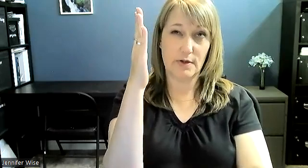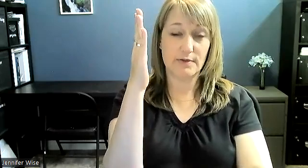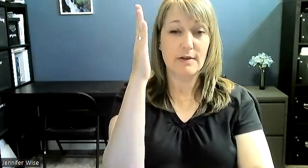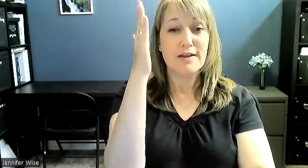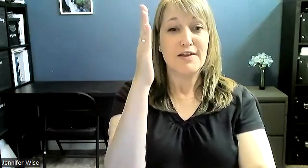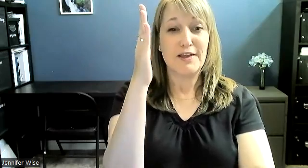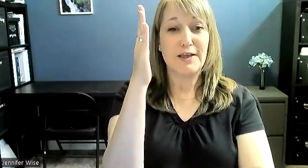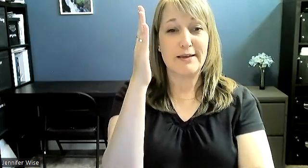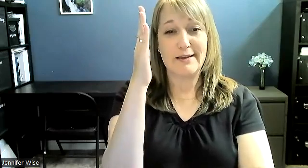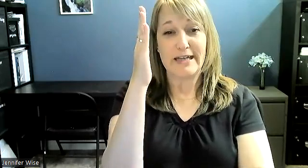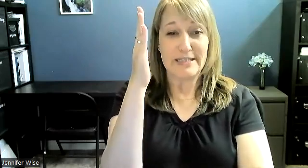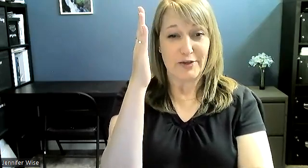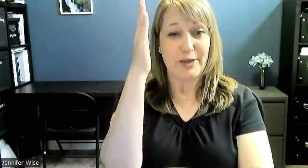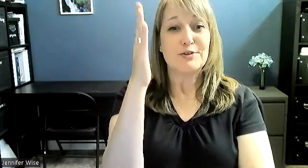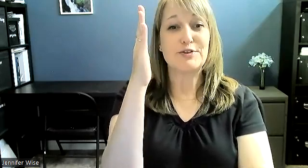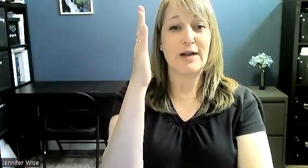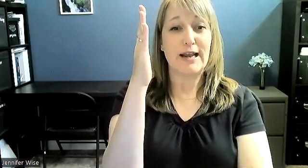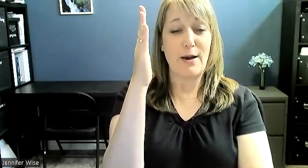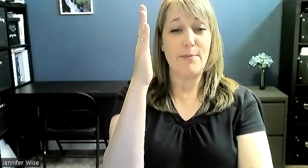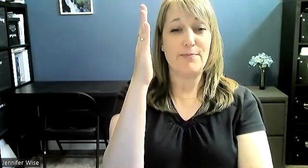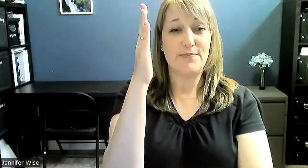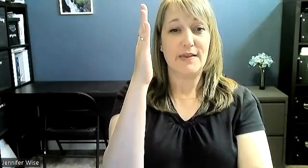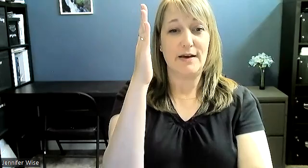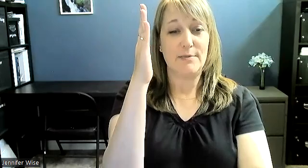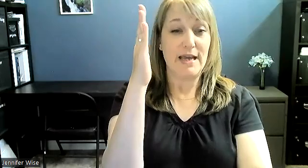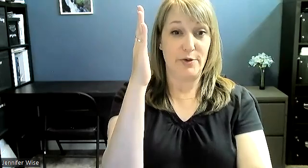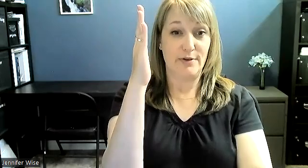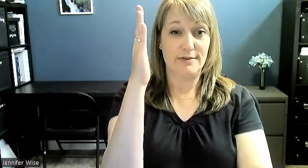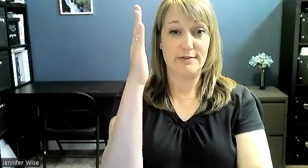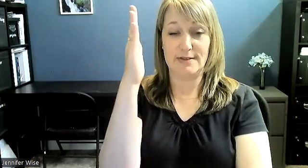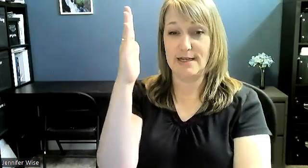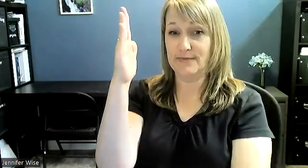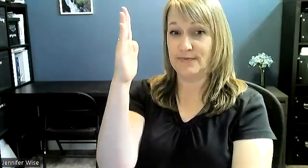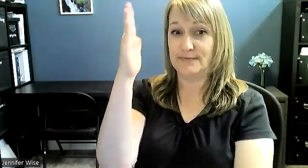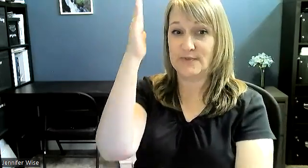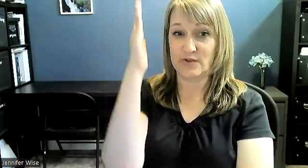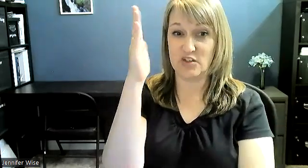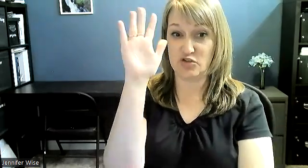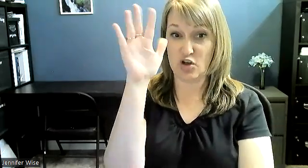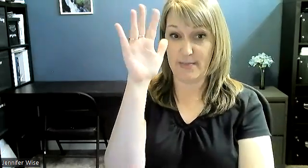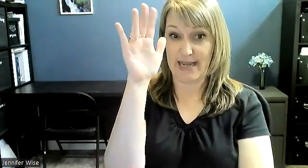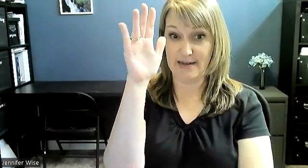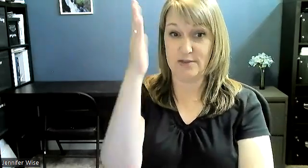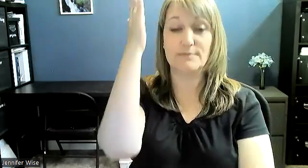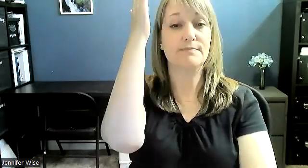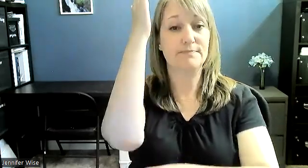of ideally straight up at noon. All right. So this is your dominant hand here.